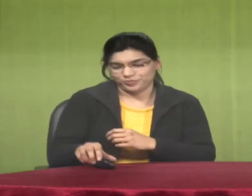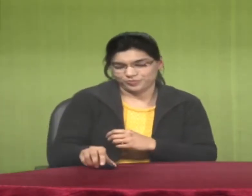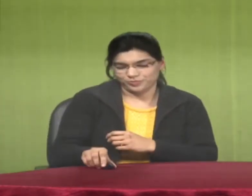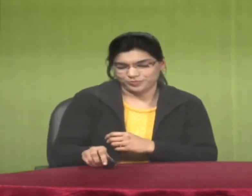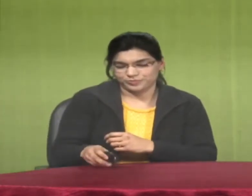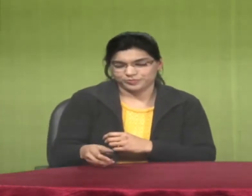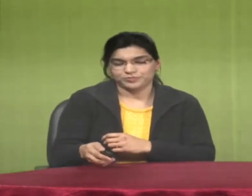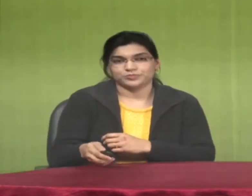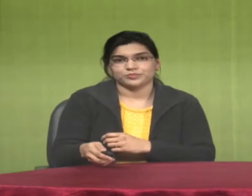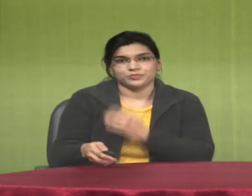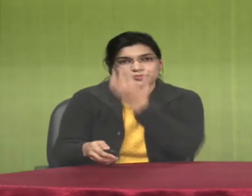etc.